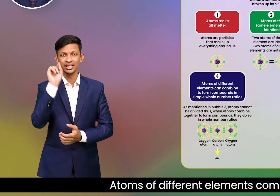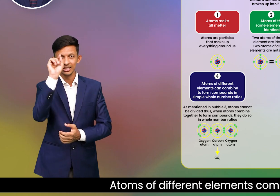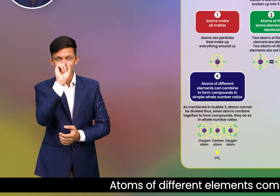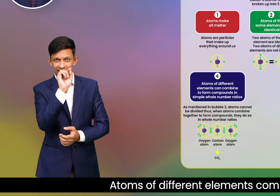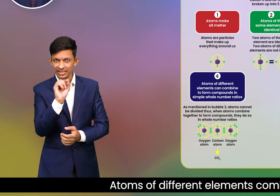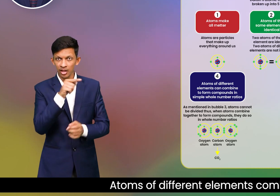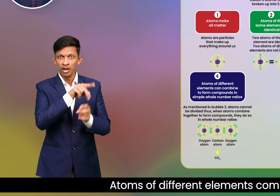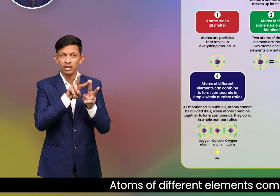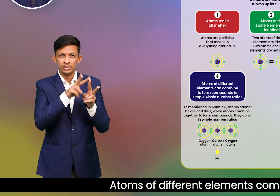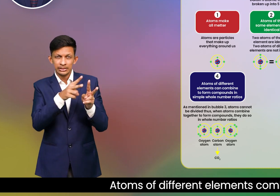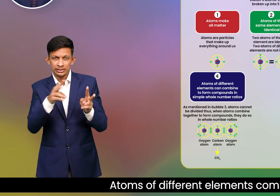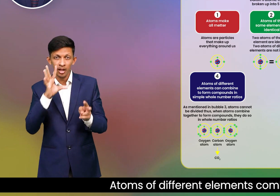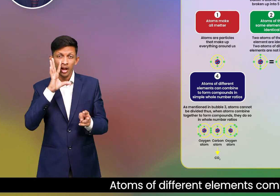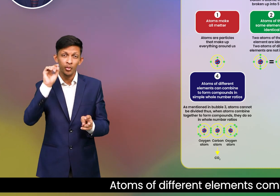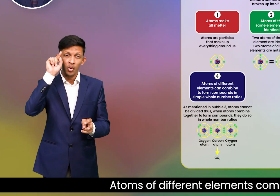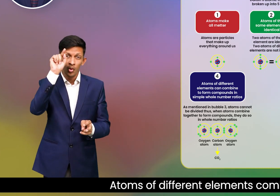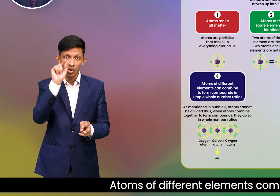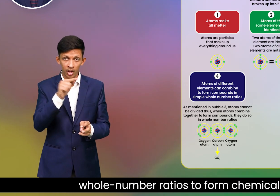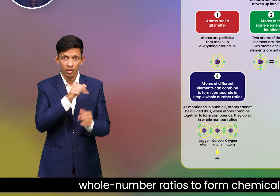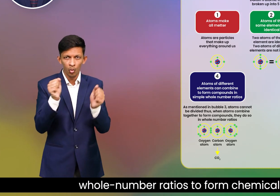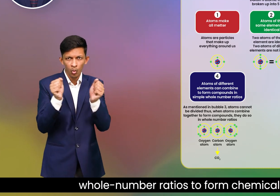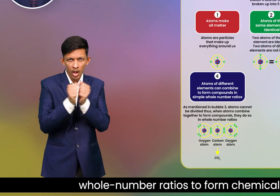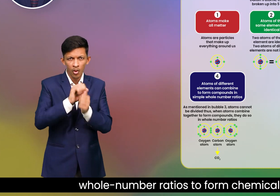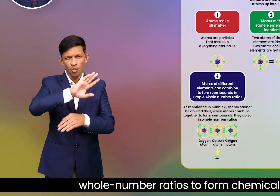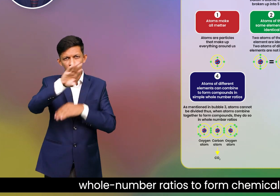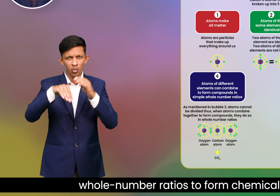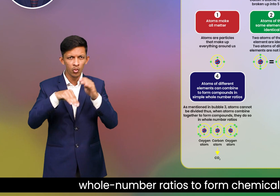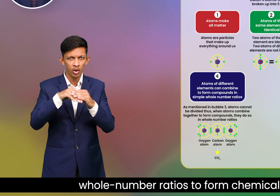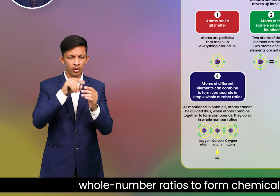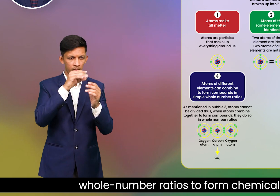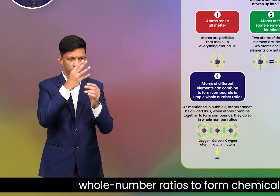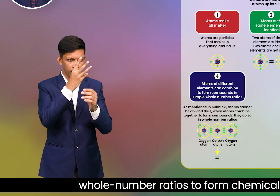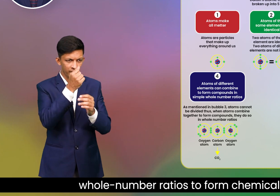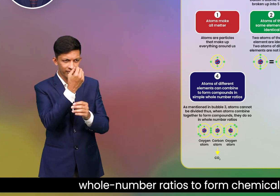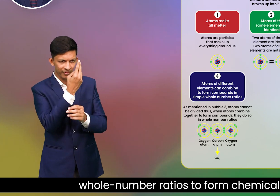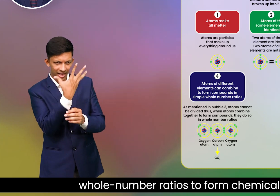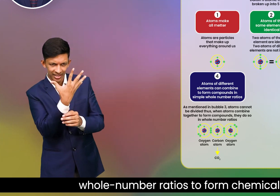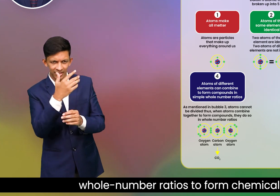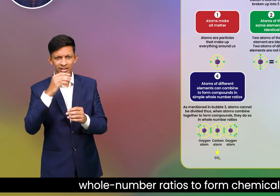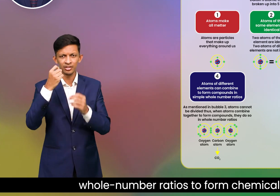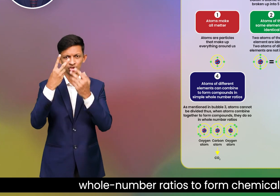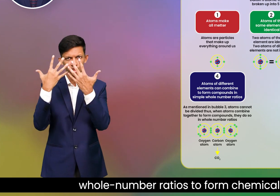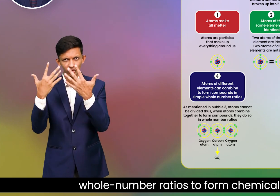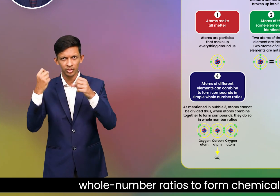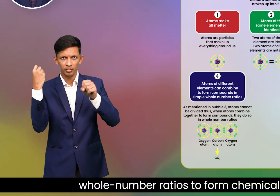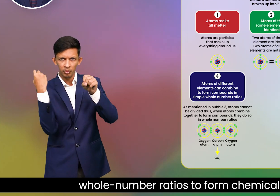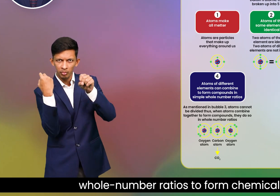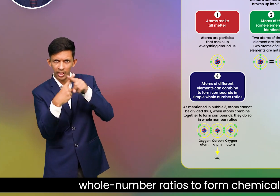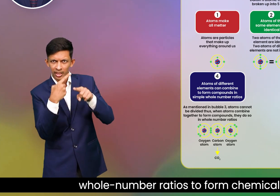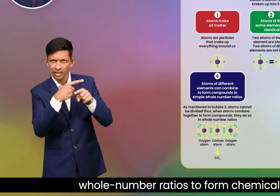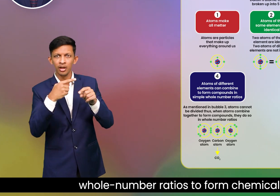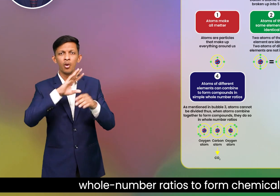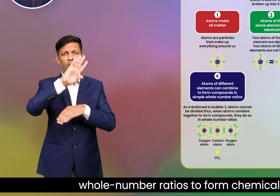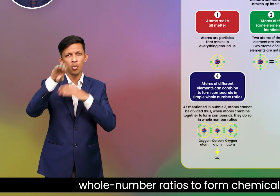Atoms of different elements combine in whole number ratio to form chemical